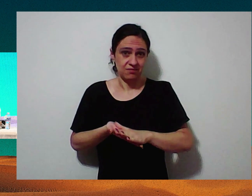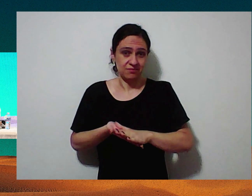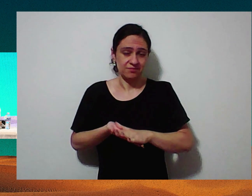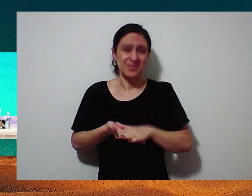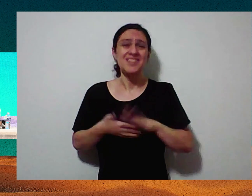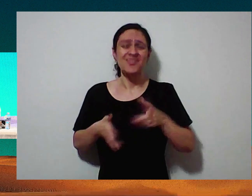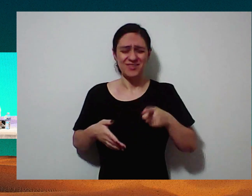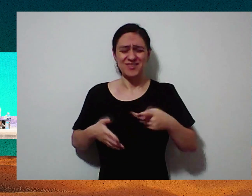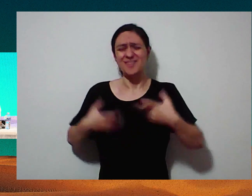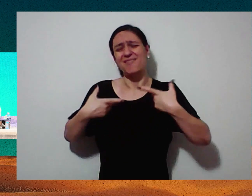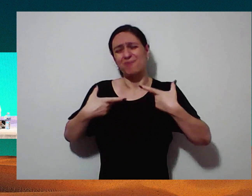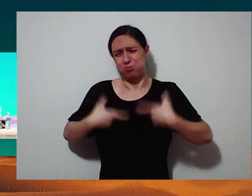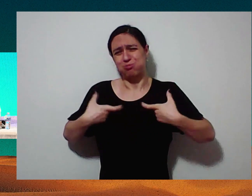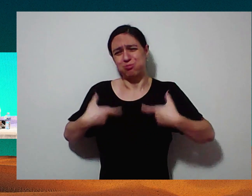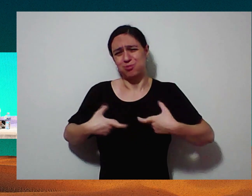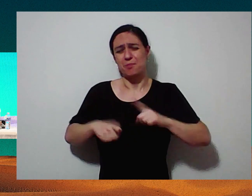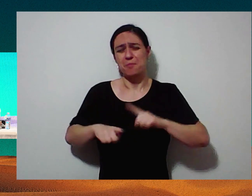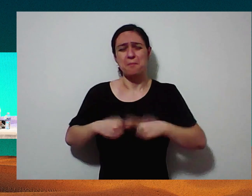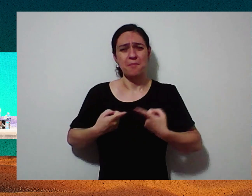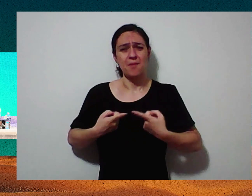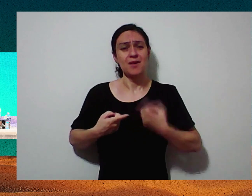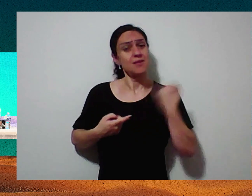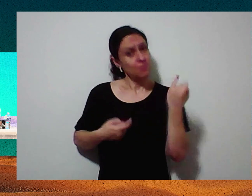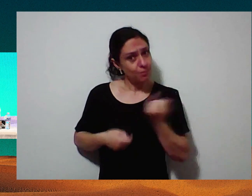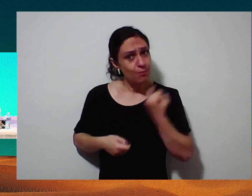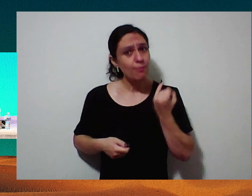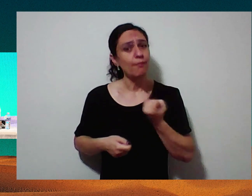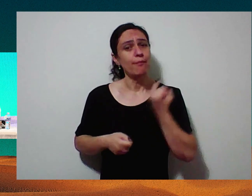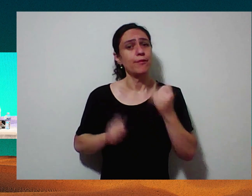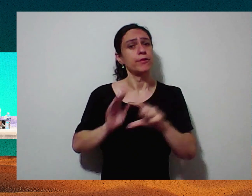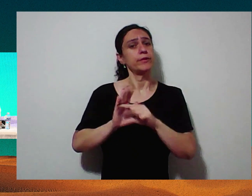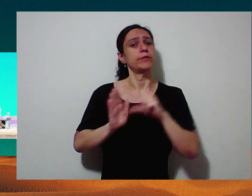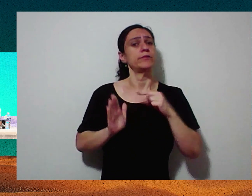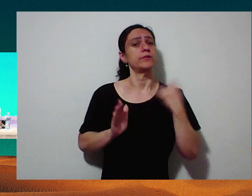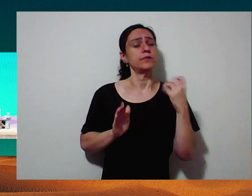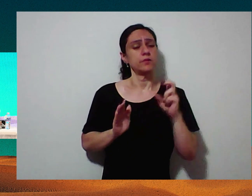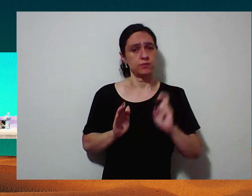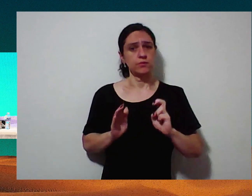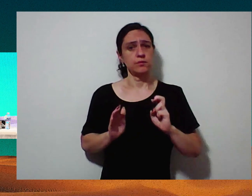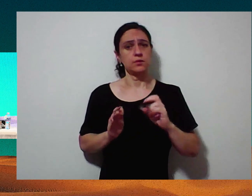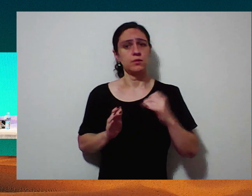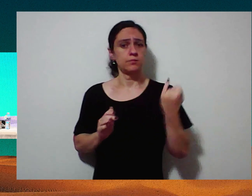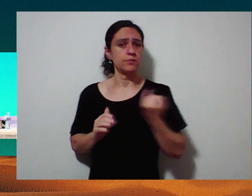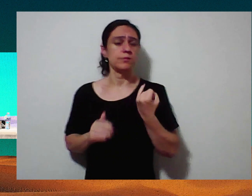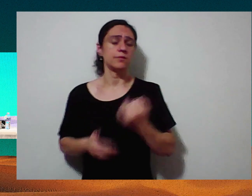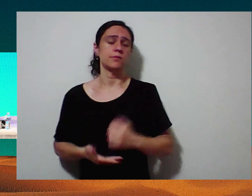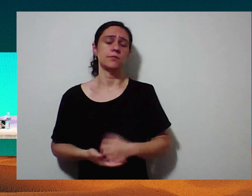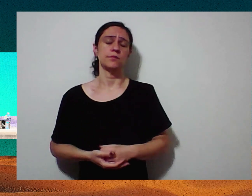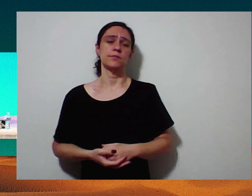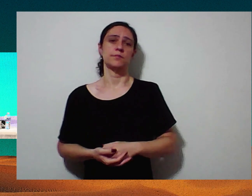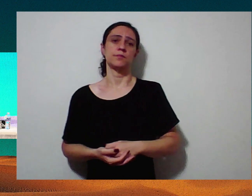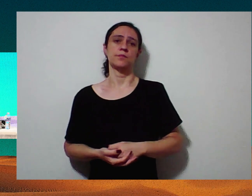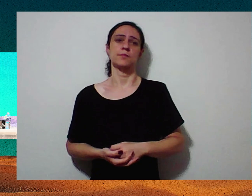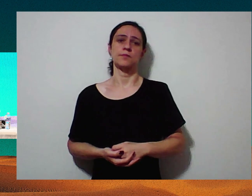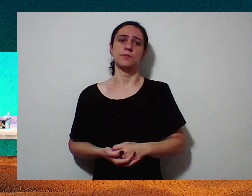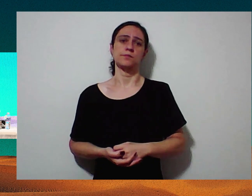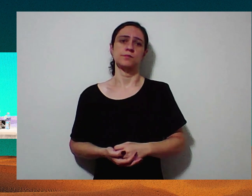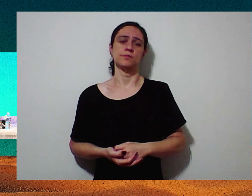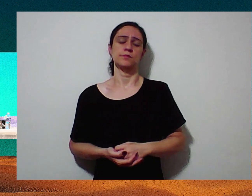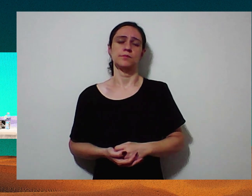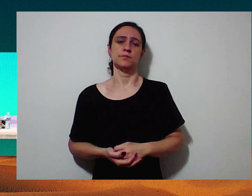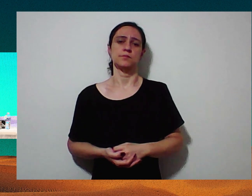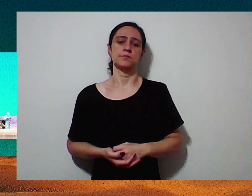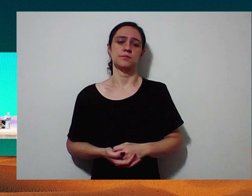é o princípio. Verse 5 says, not that we are sufficient of ourselves to think of anything. Saints, you know, I've been talking about this a